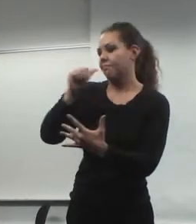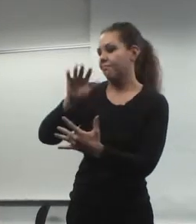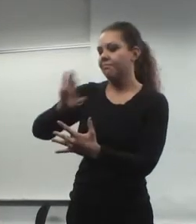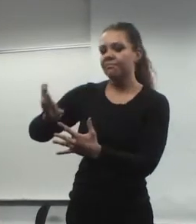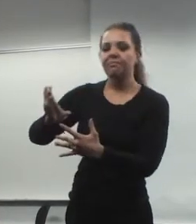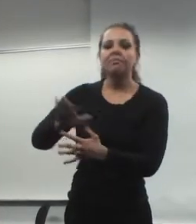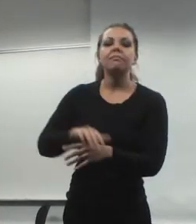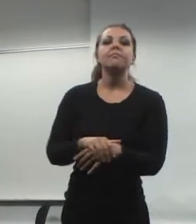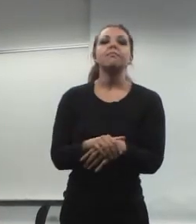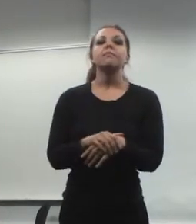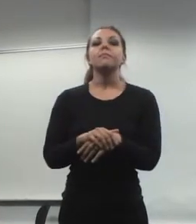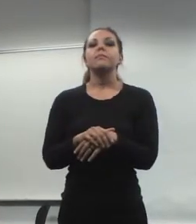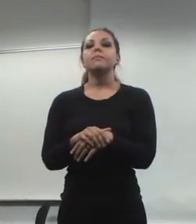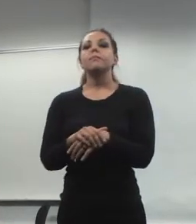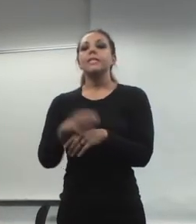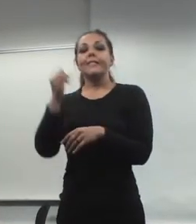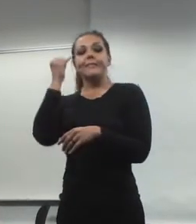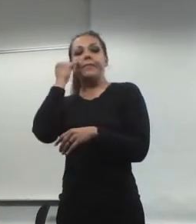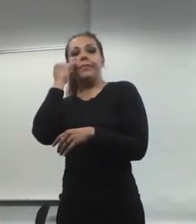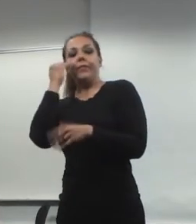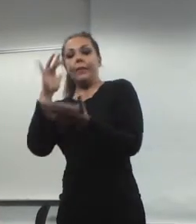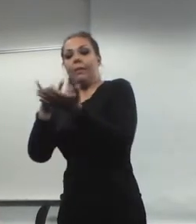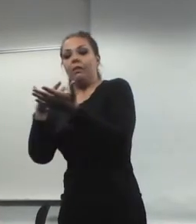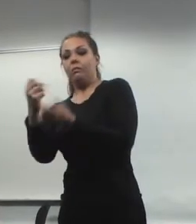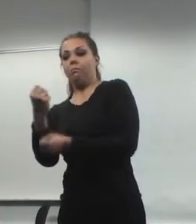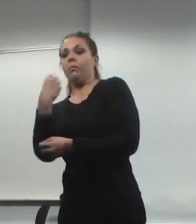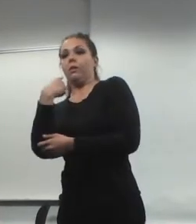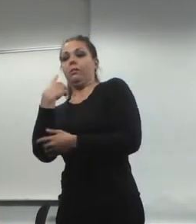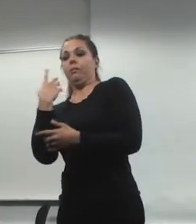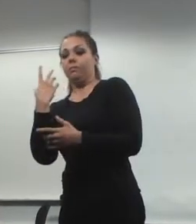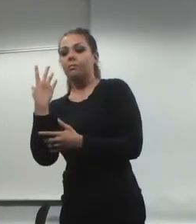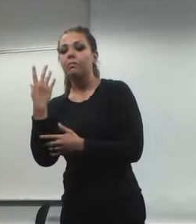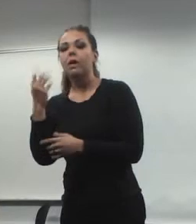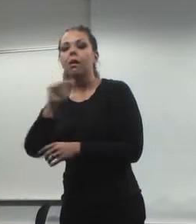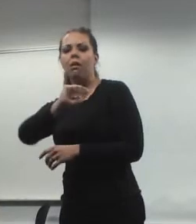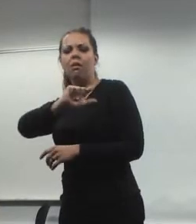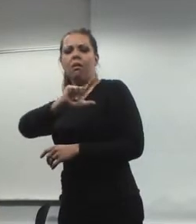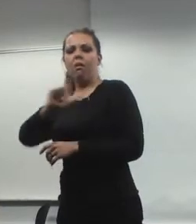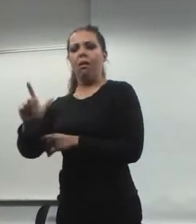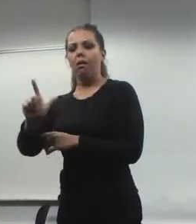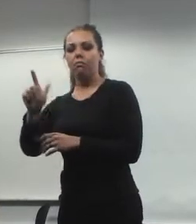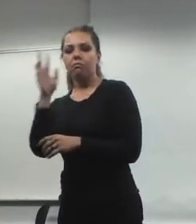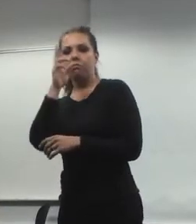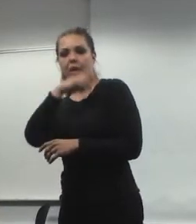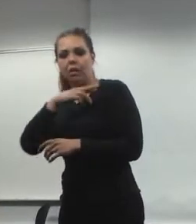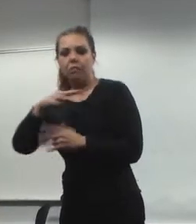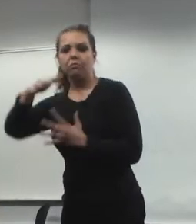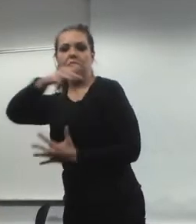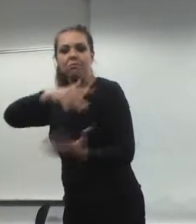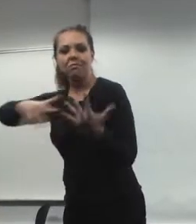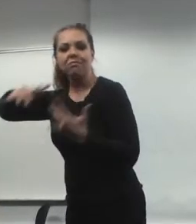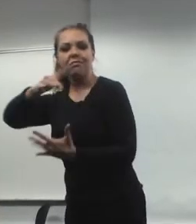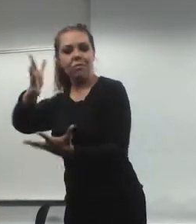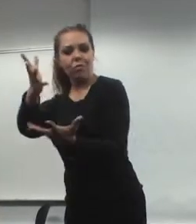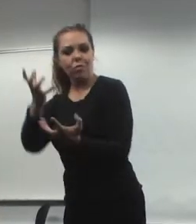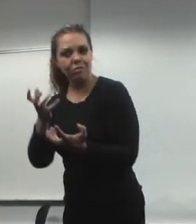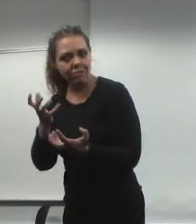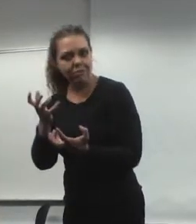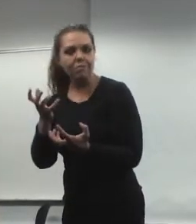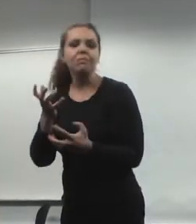were given the hormones, all the mice would engage with the other mice. So they did find with